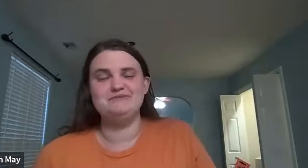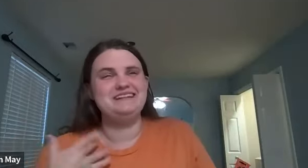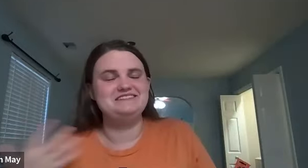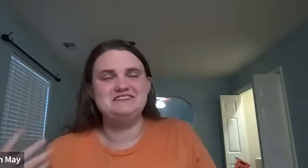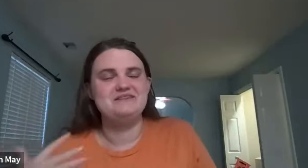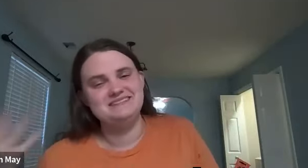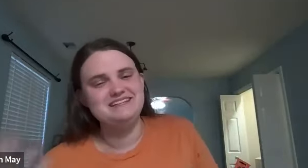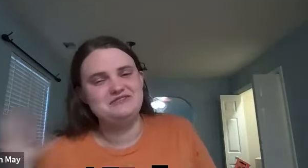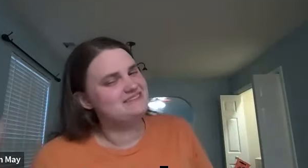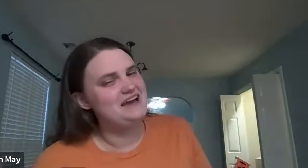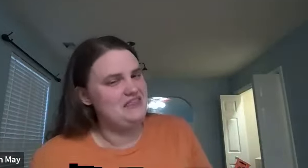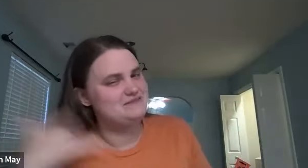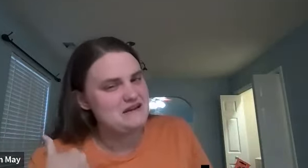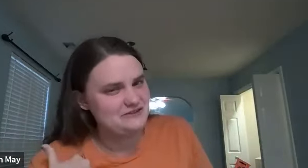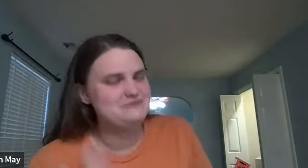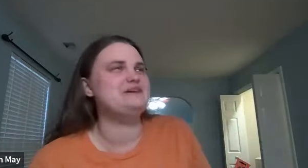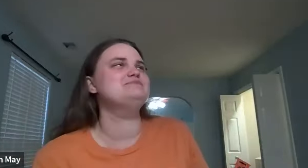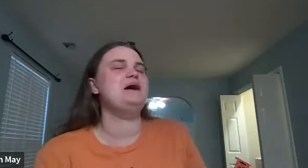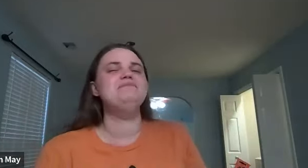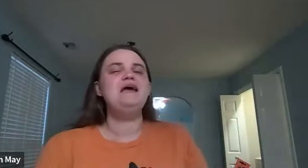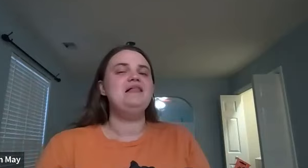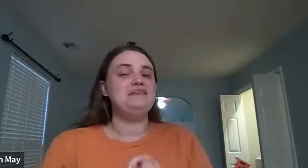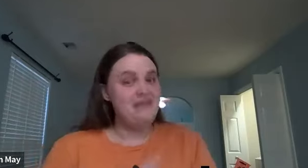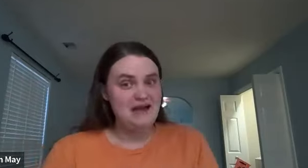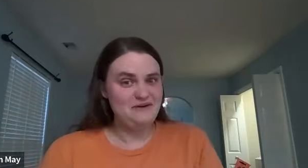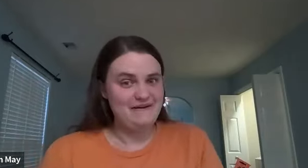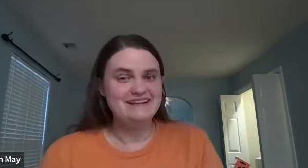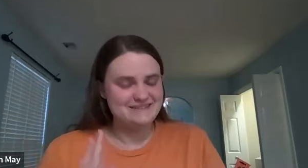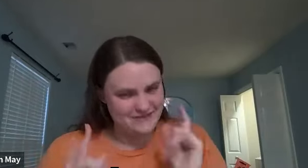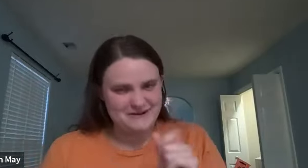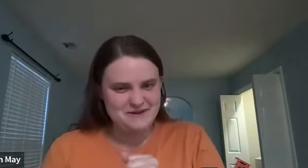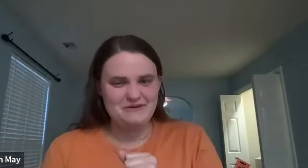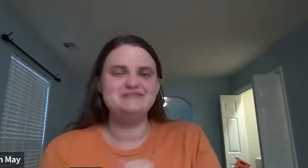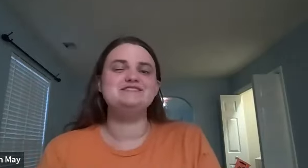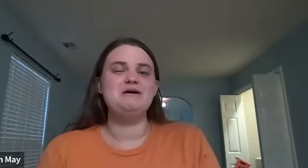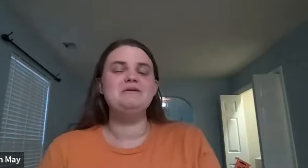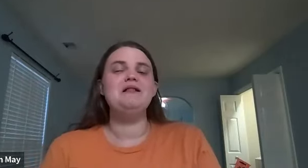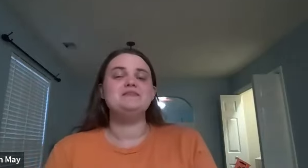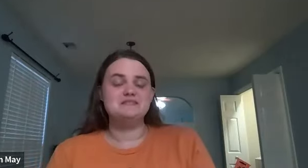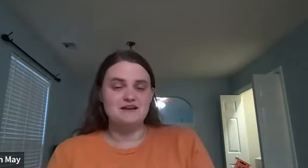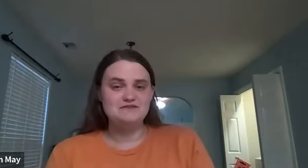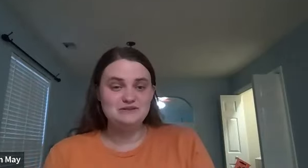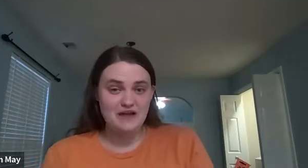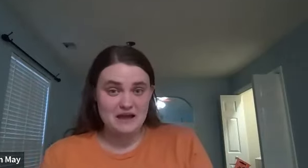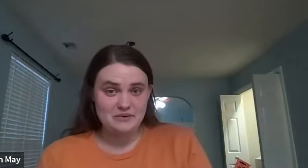because, you know, as a teacher, that's my first place. But the library is a very big one. So the sign for